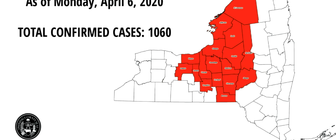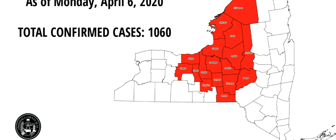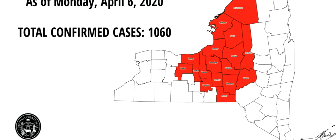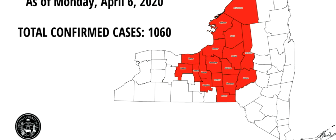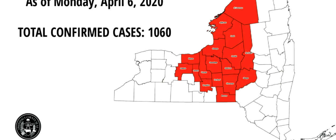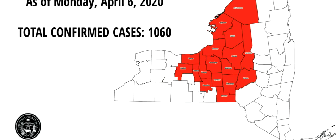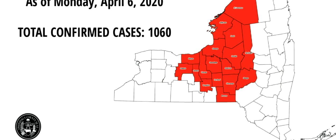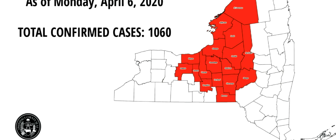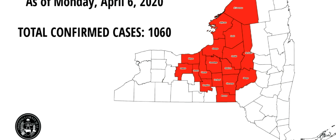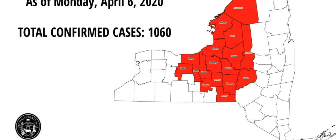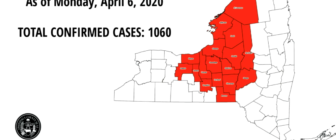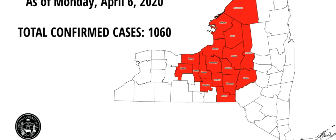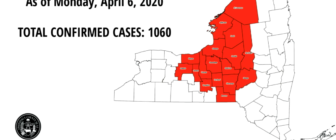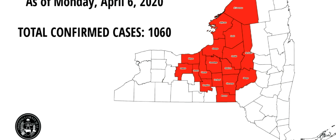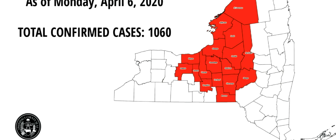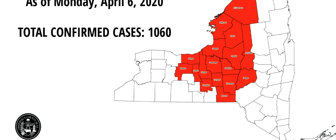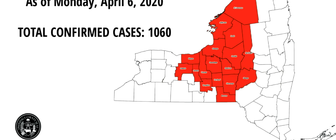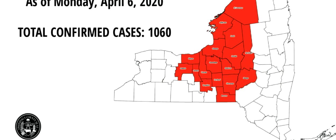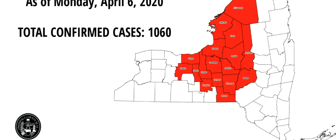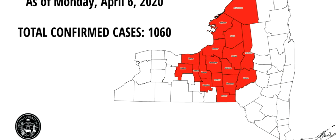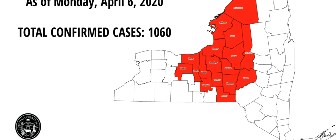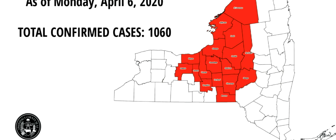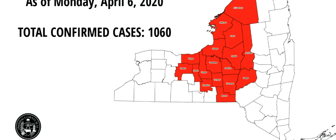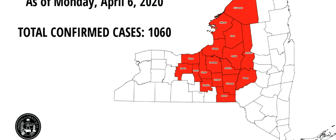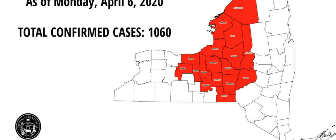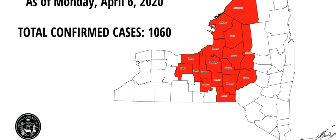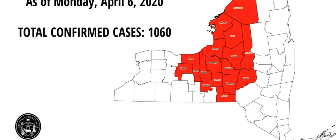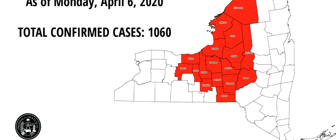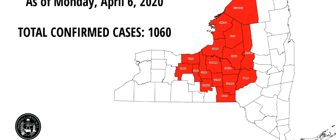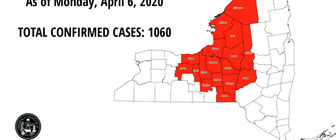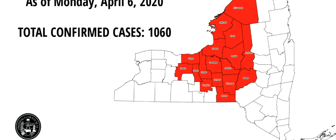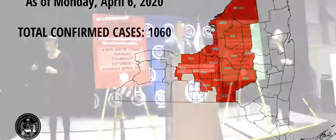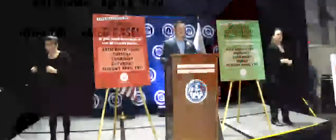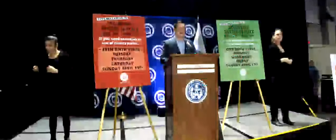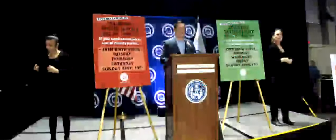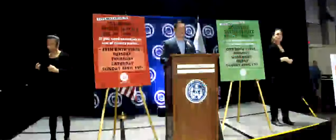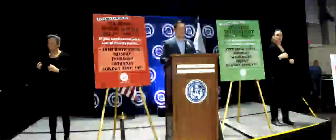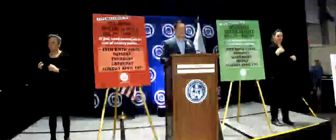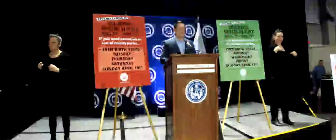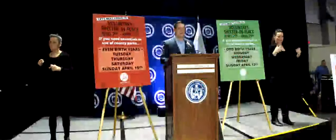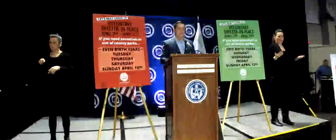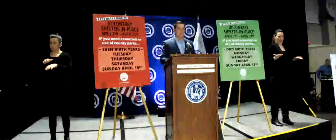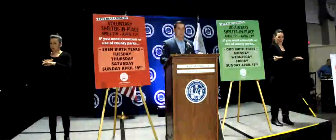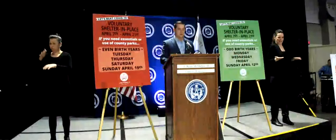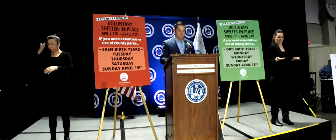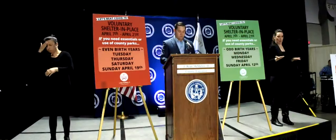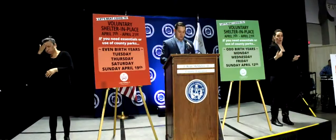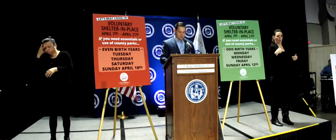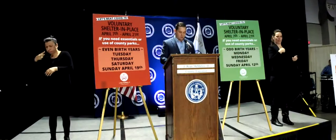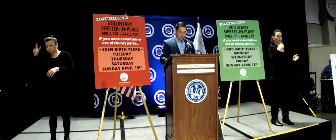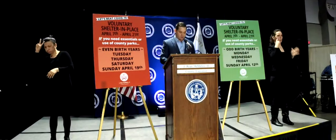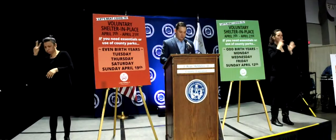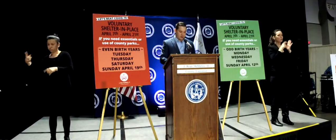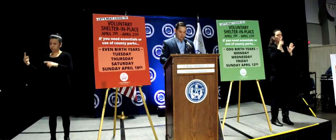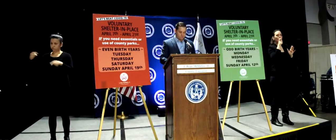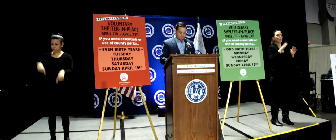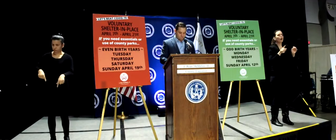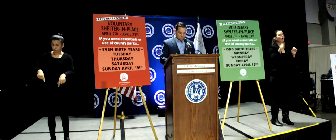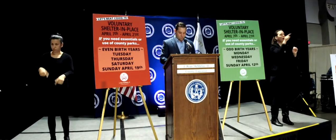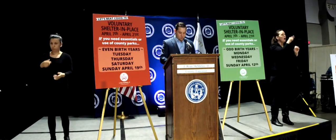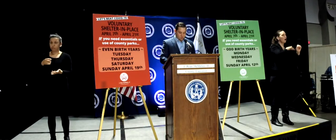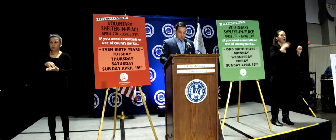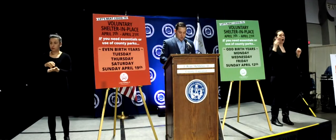and eventually they will use our hospitals as a backstop as we fight this virus